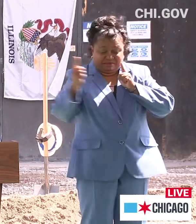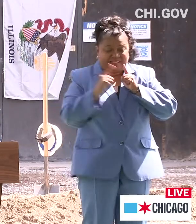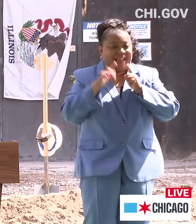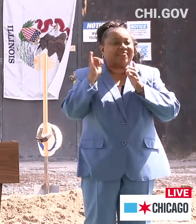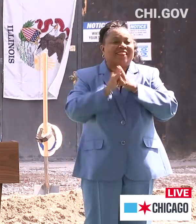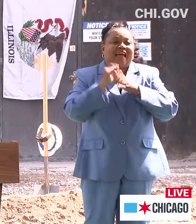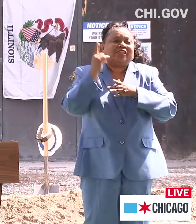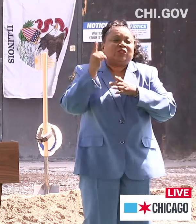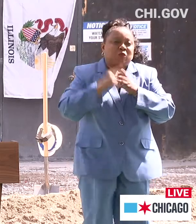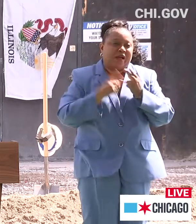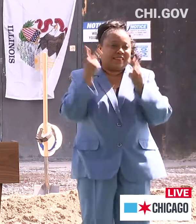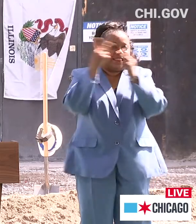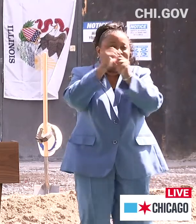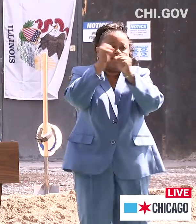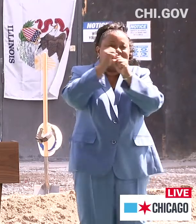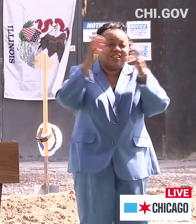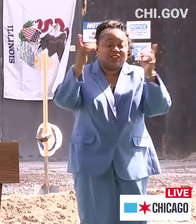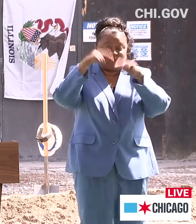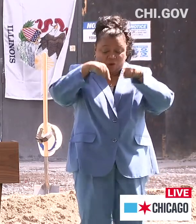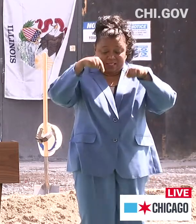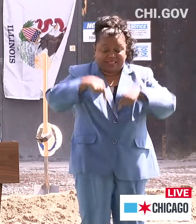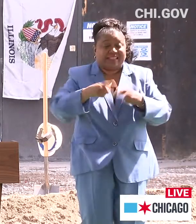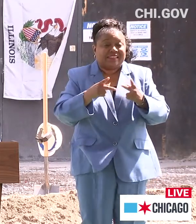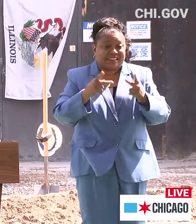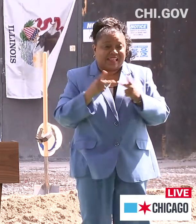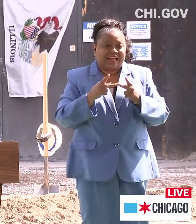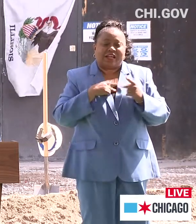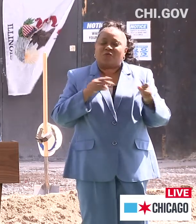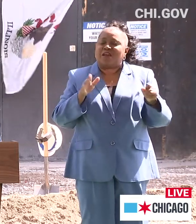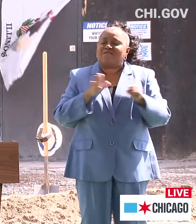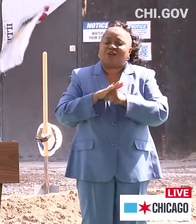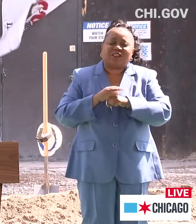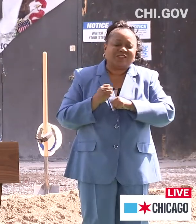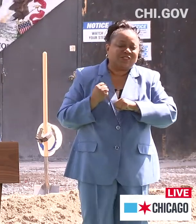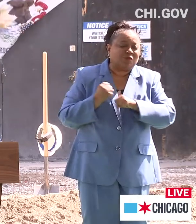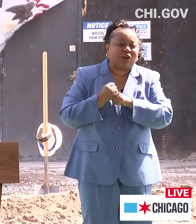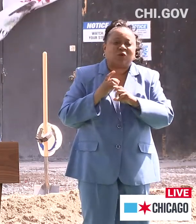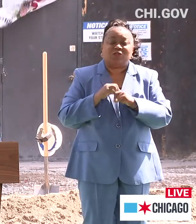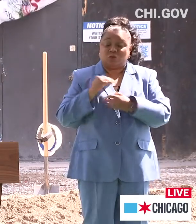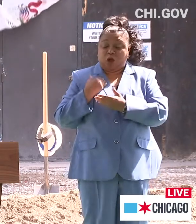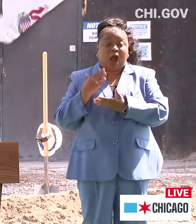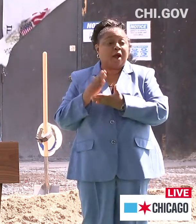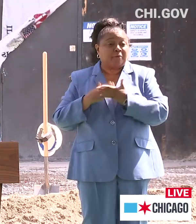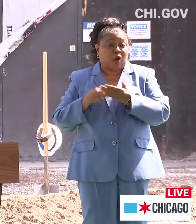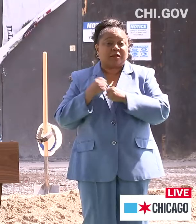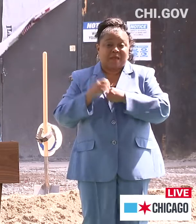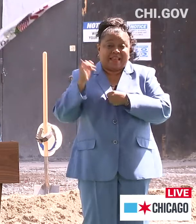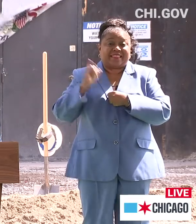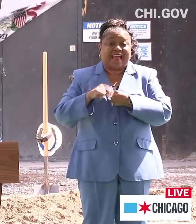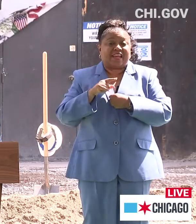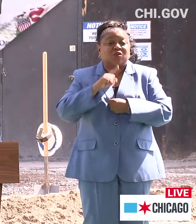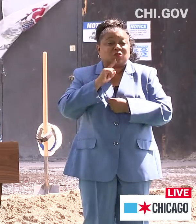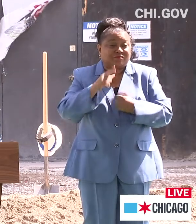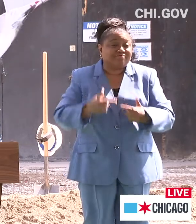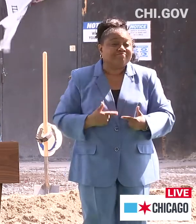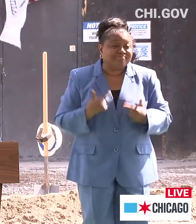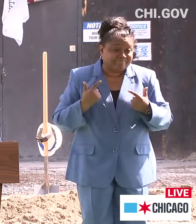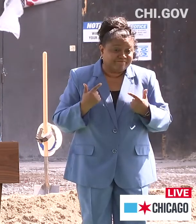That is what the vision is for this site, and we fully support it, and we'll do our part to make that a